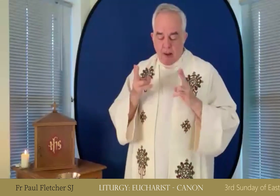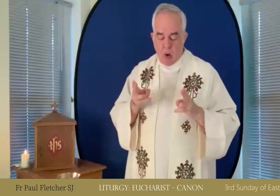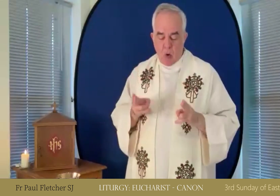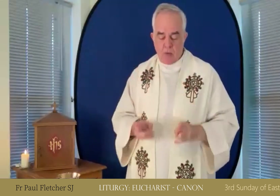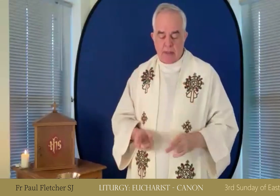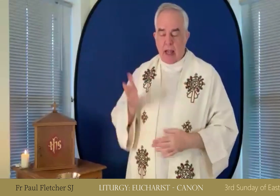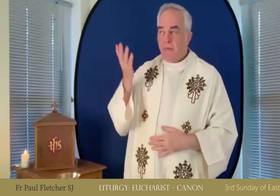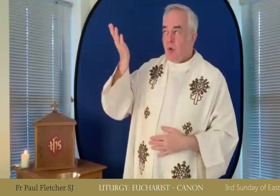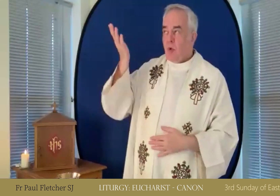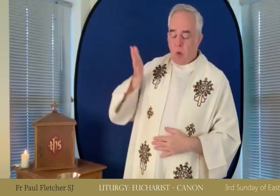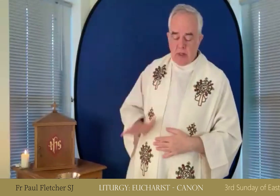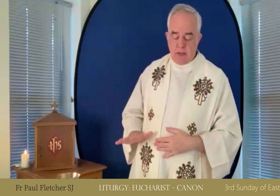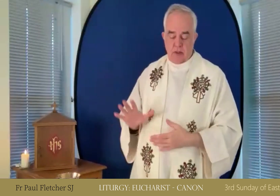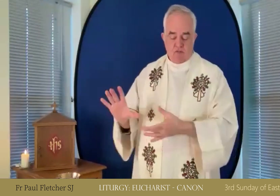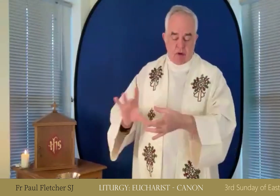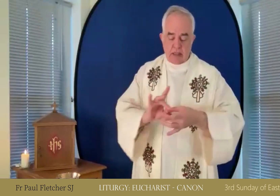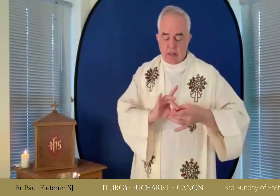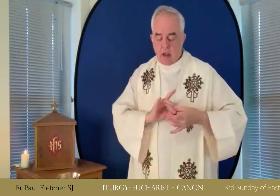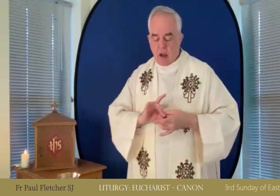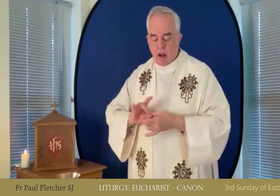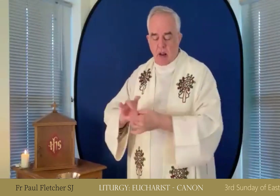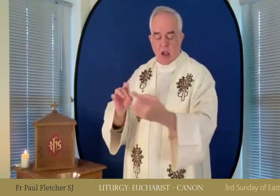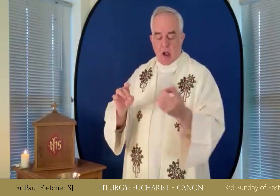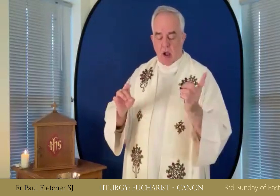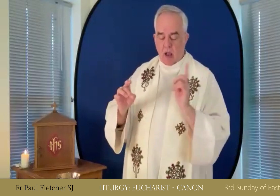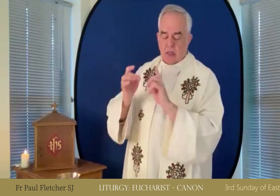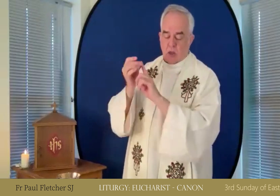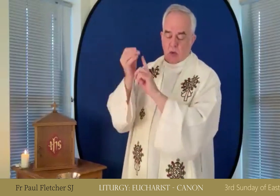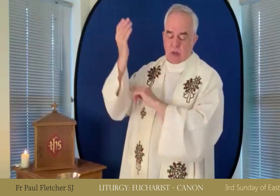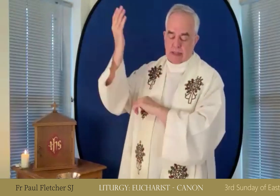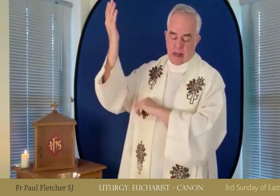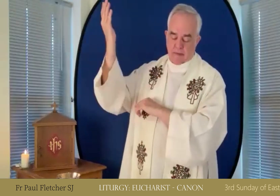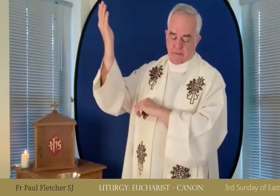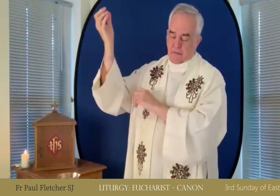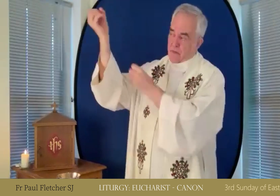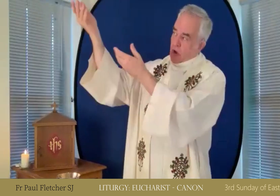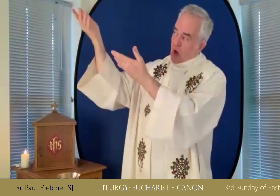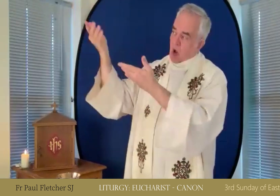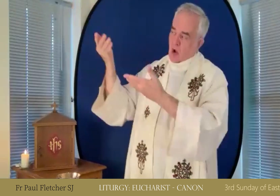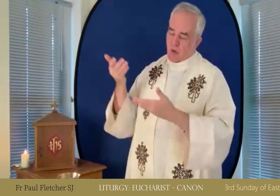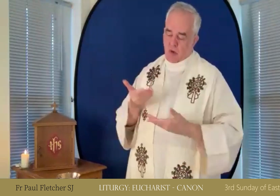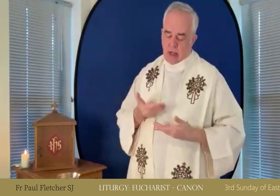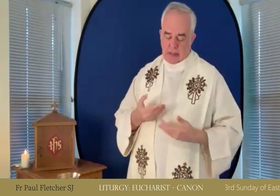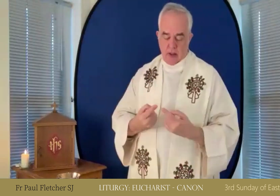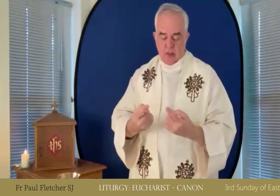by whose death you were to reconcile us to yourself. Grant that